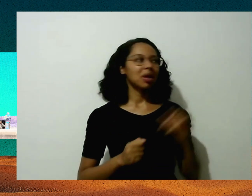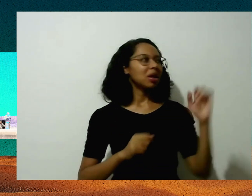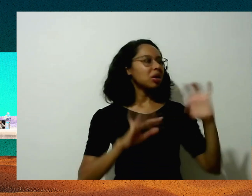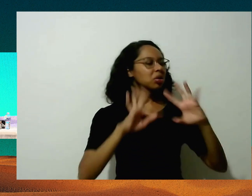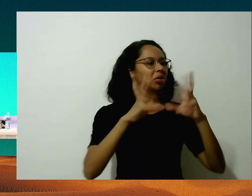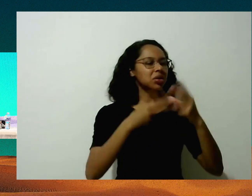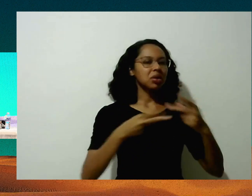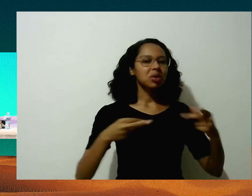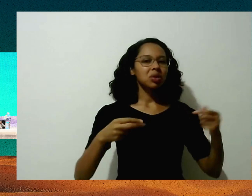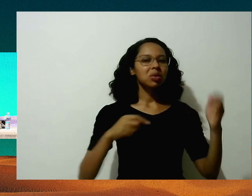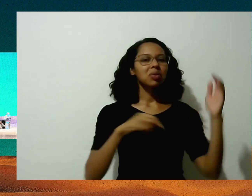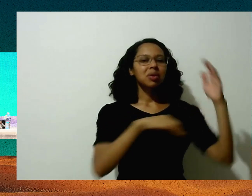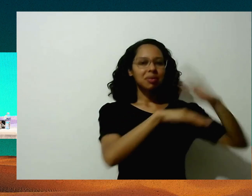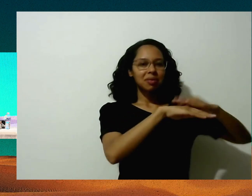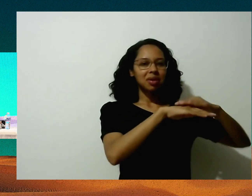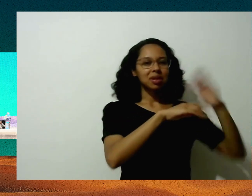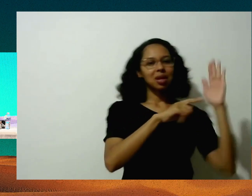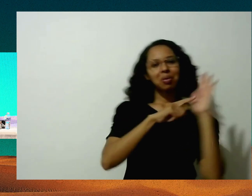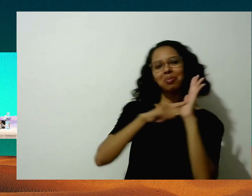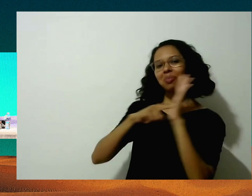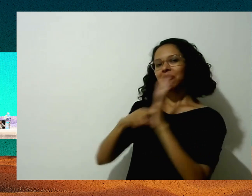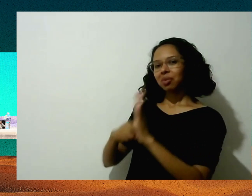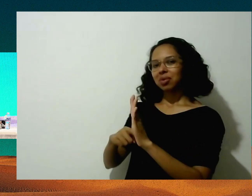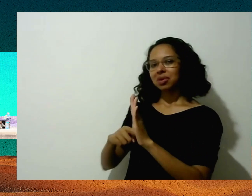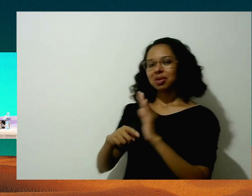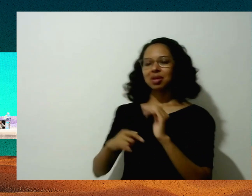himself does. E maiores